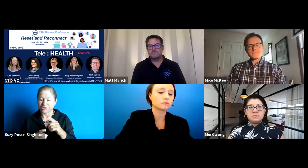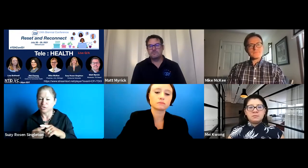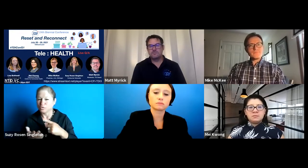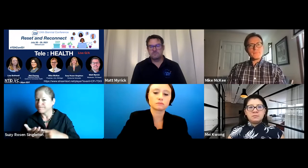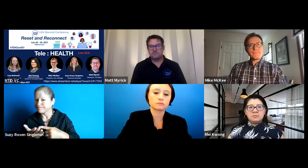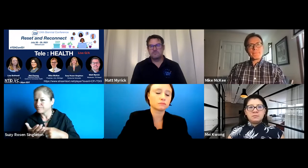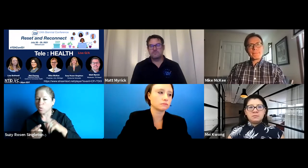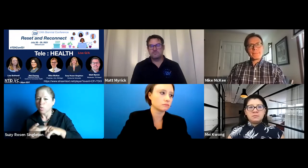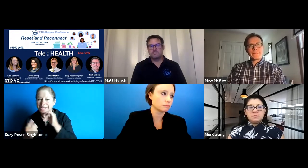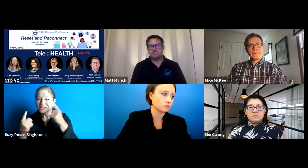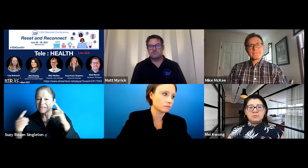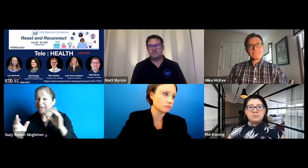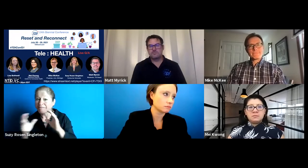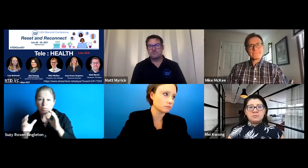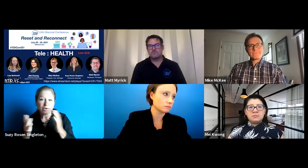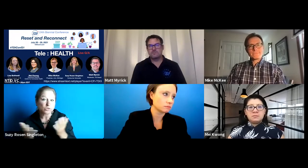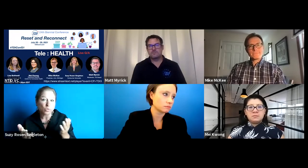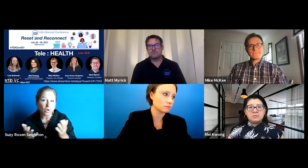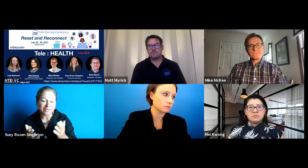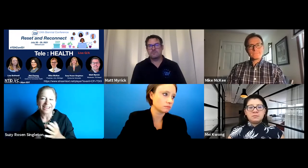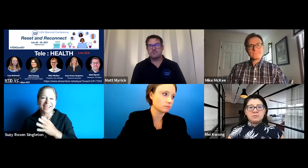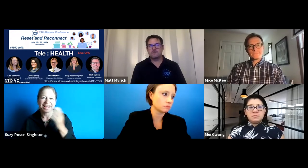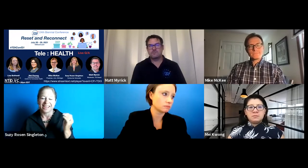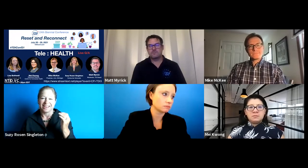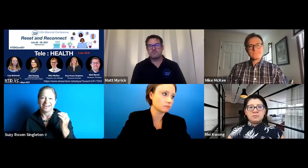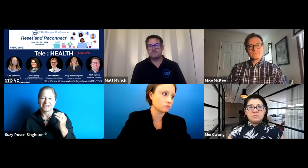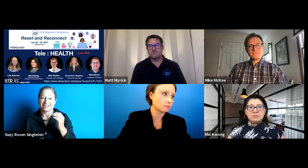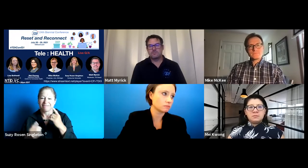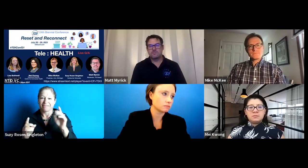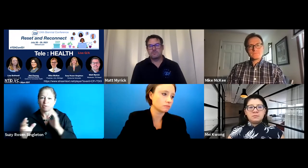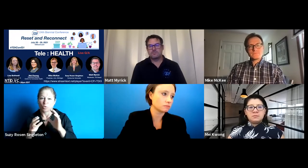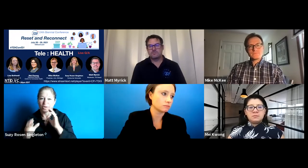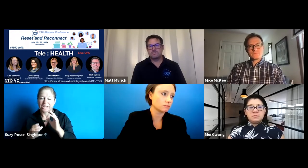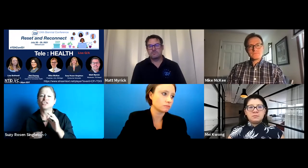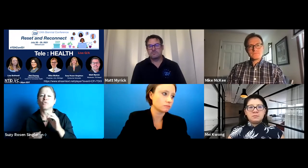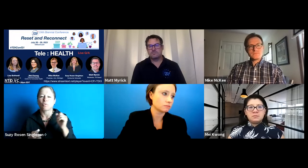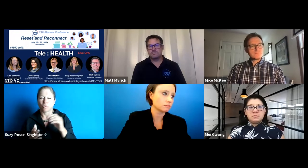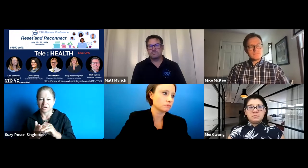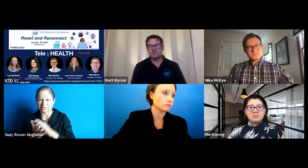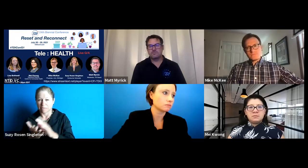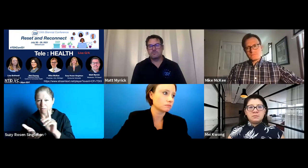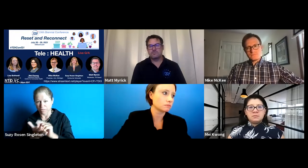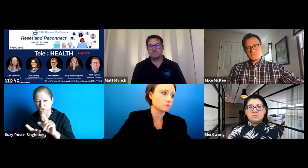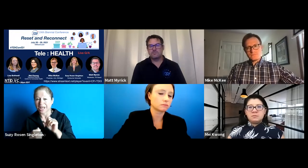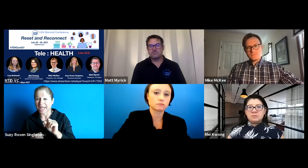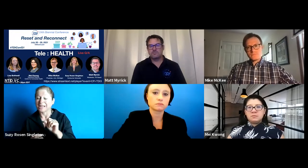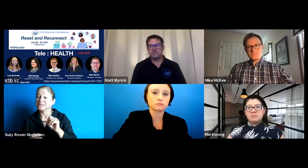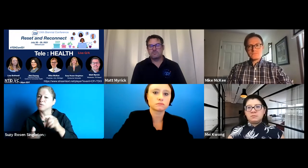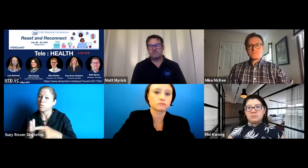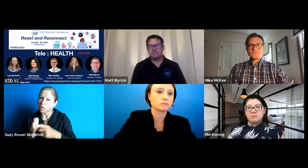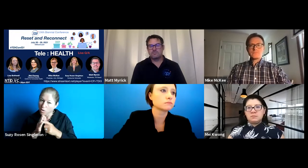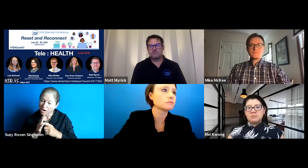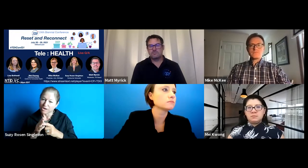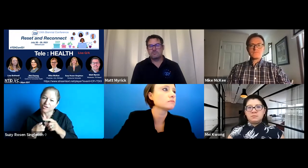Ninth Circuit Federal District Court to discuss what effective communication meant in the absence of regulations. And effective communication